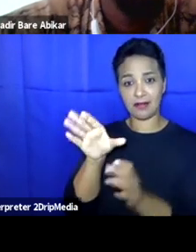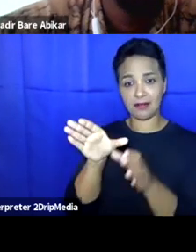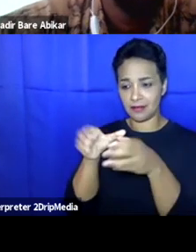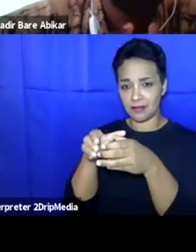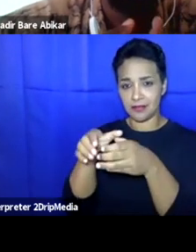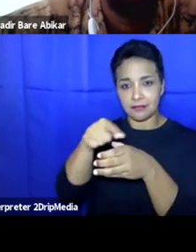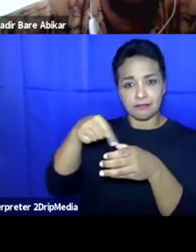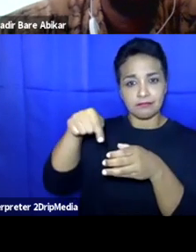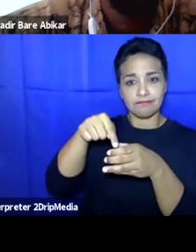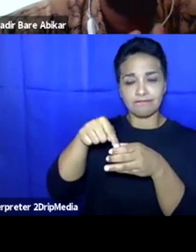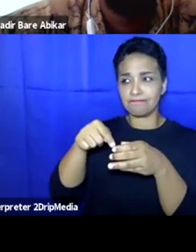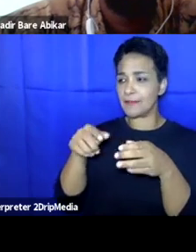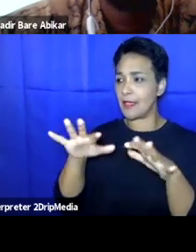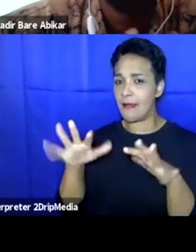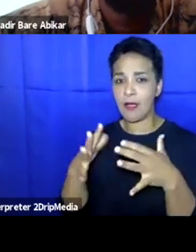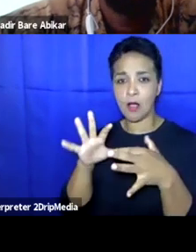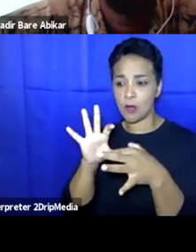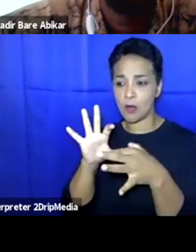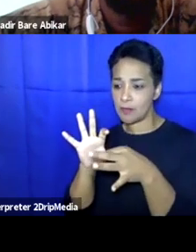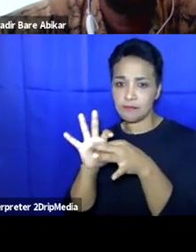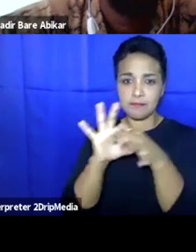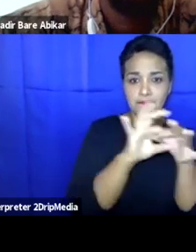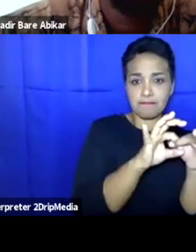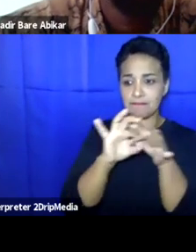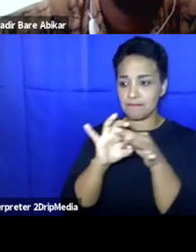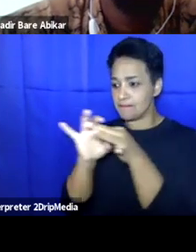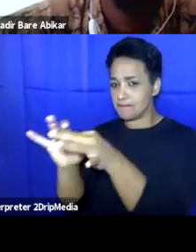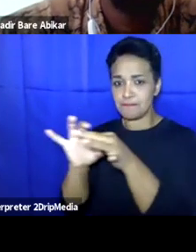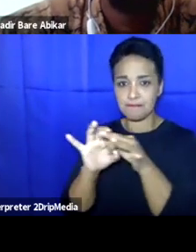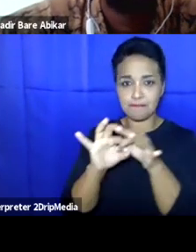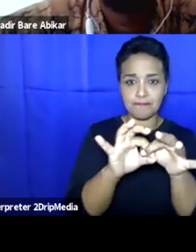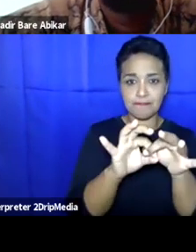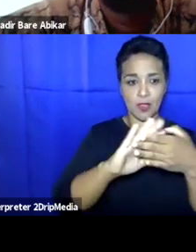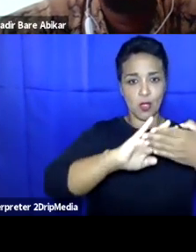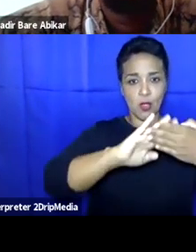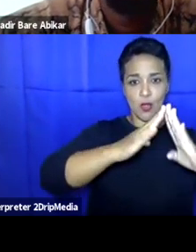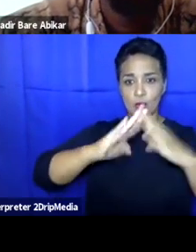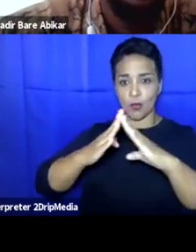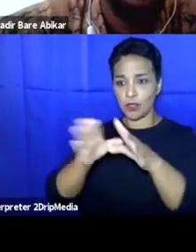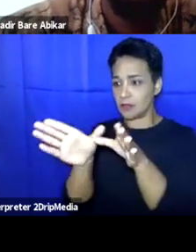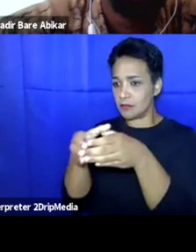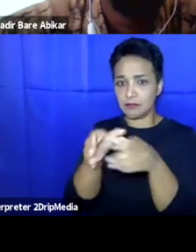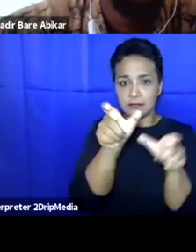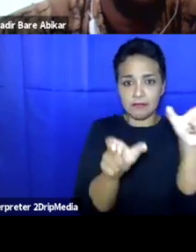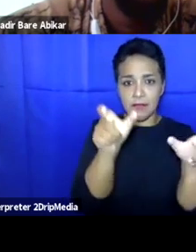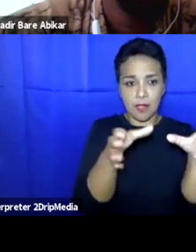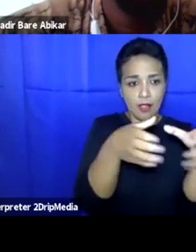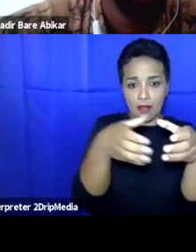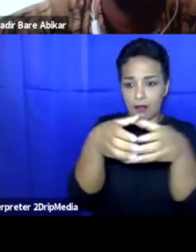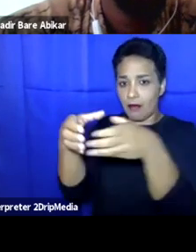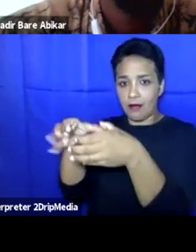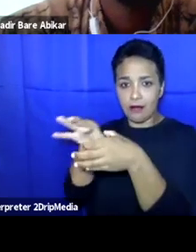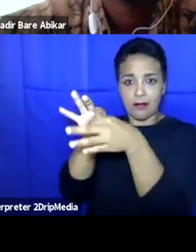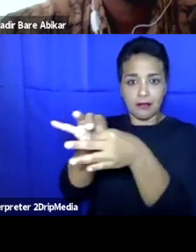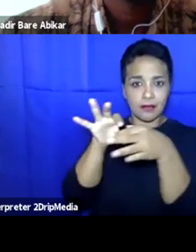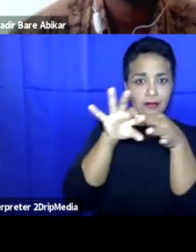possible ways of, collaborating with the community, which has never been, in place for years. I